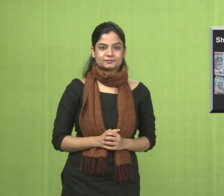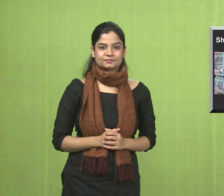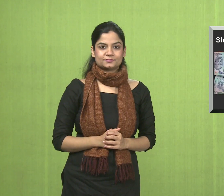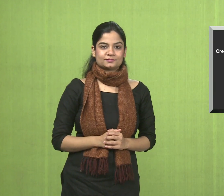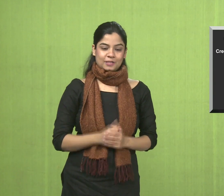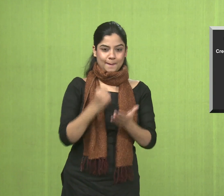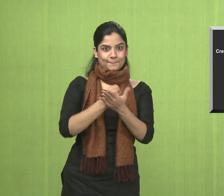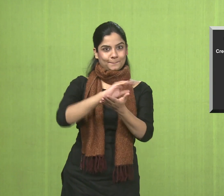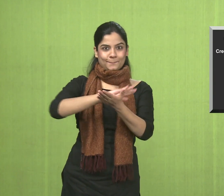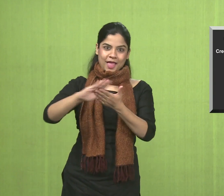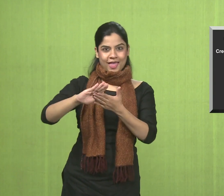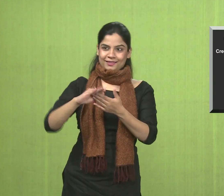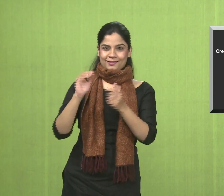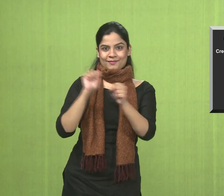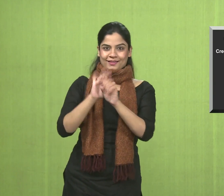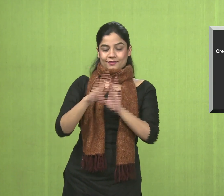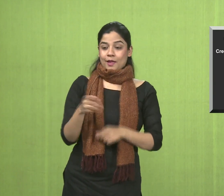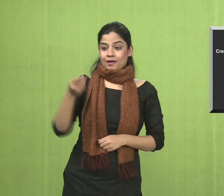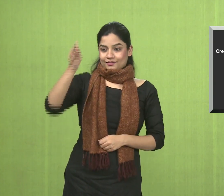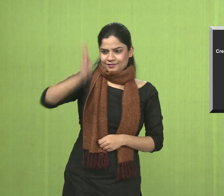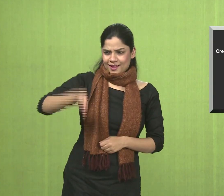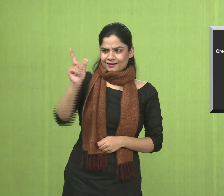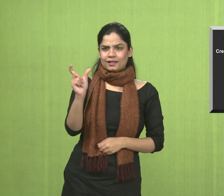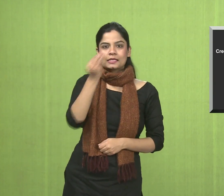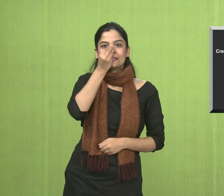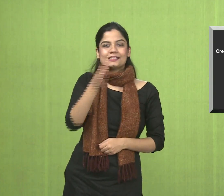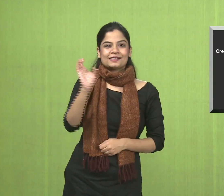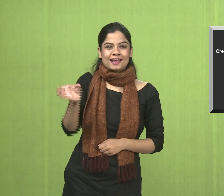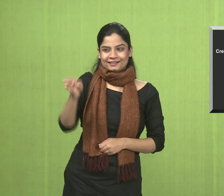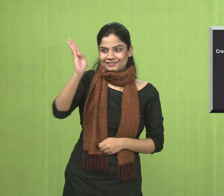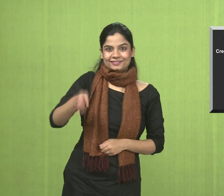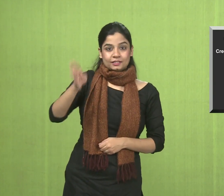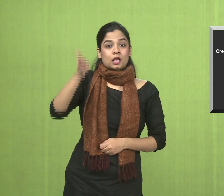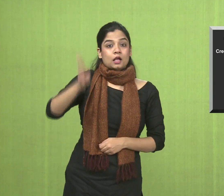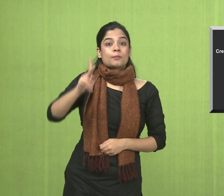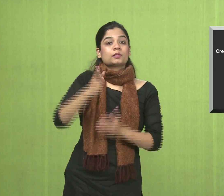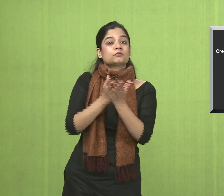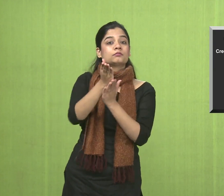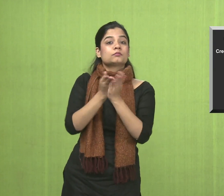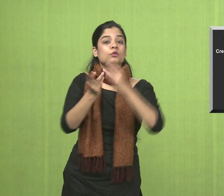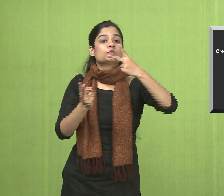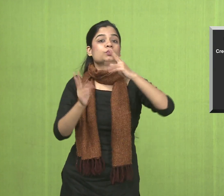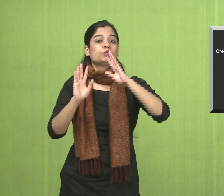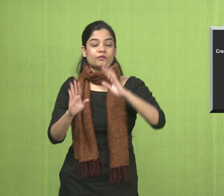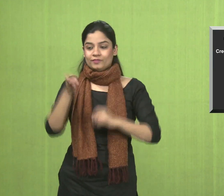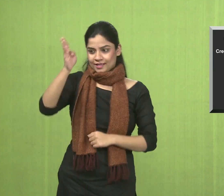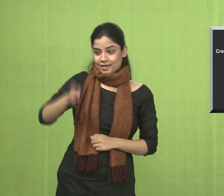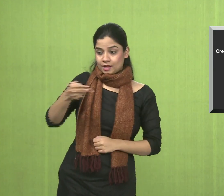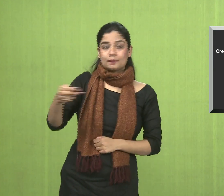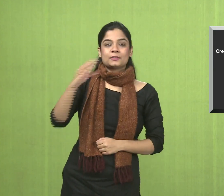company. Other facilities that are offered by banks, one is credit card. Credit card is easier to swipe. There are two ways in it.